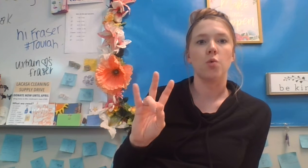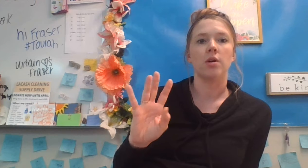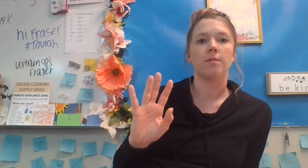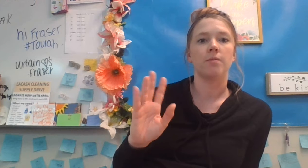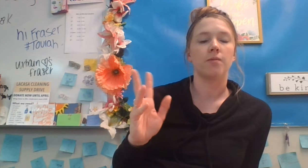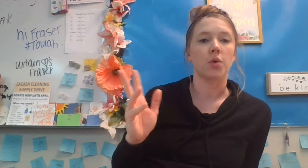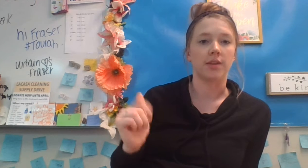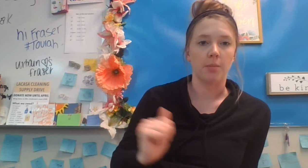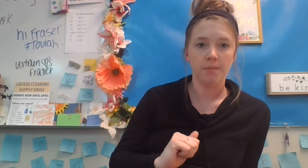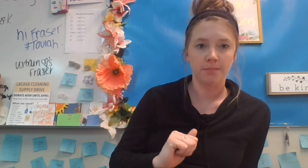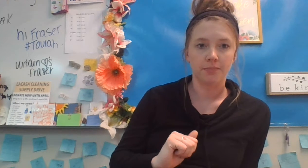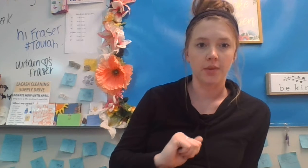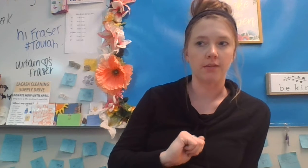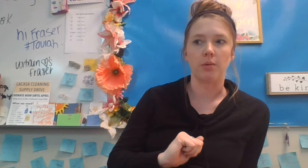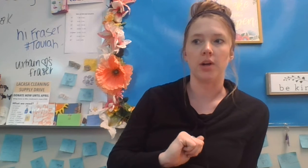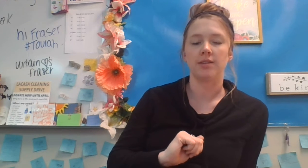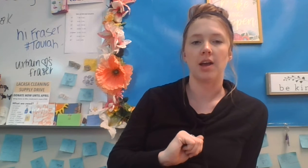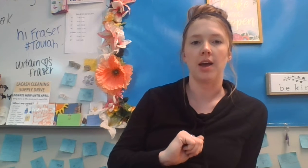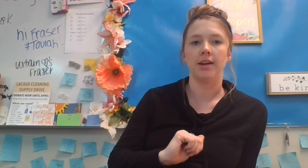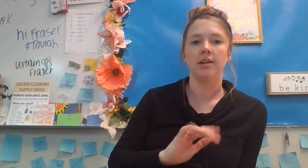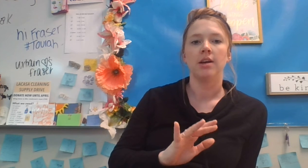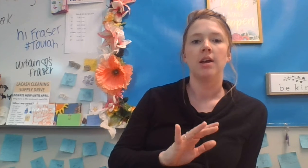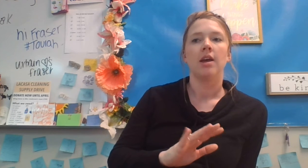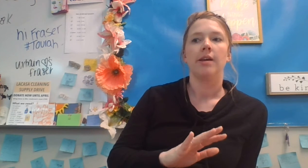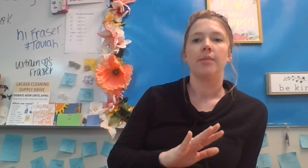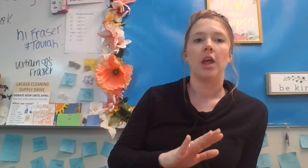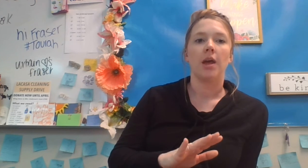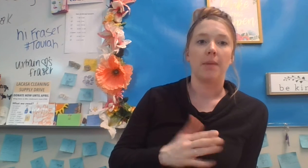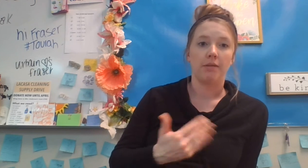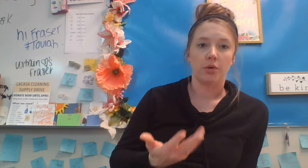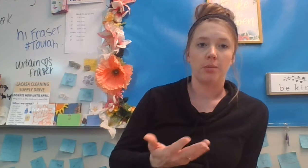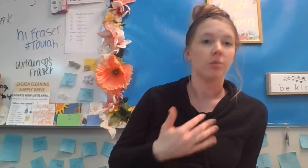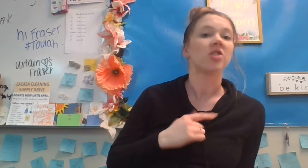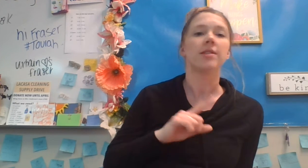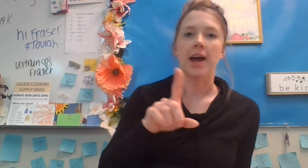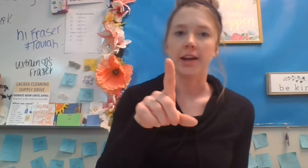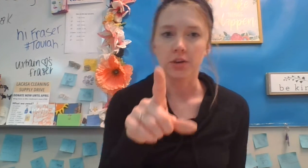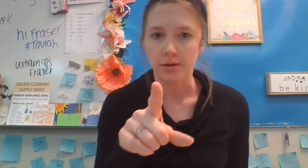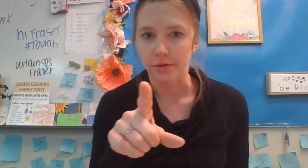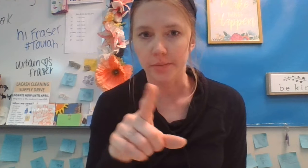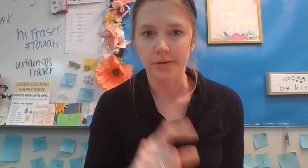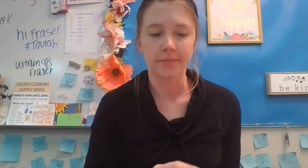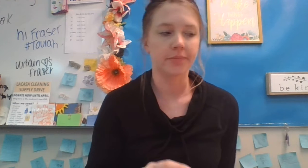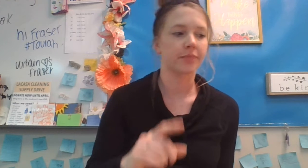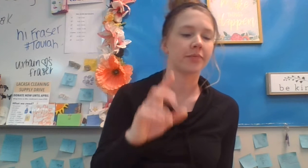So, for example, if I wanted to sign my phone number, which is not actually my phone number,